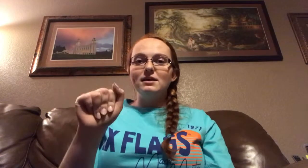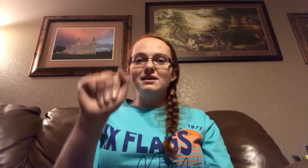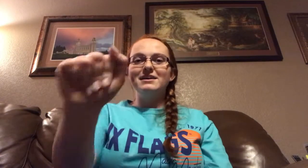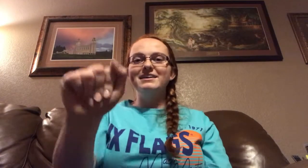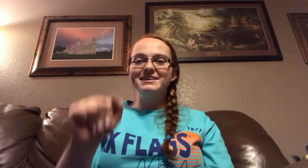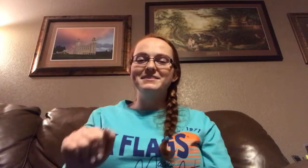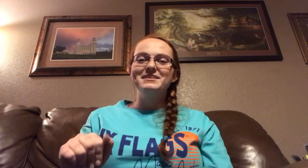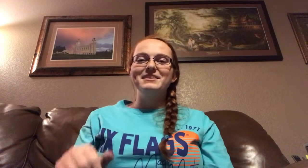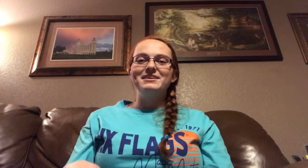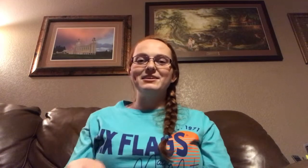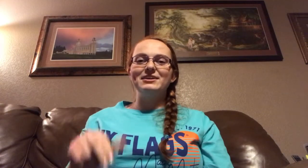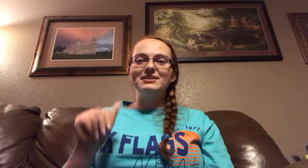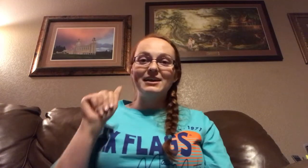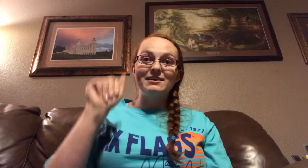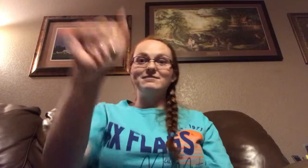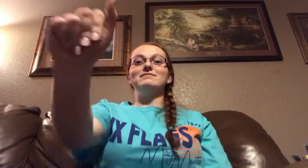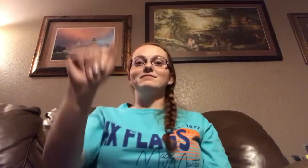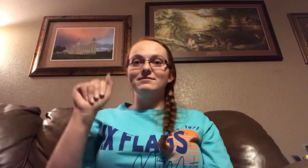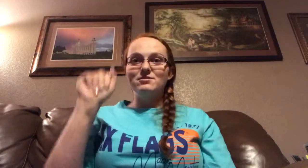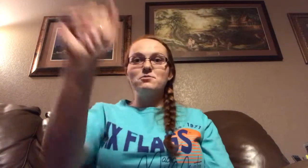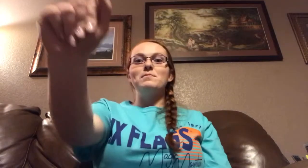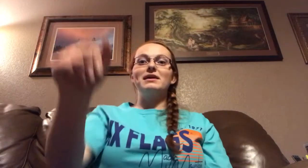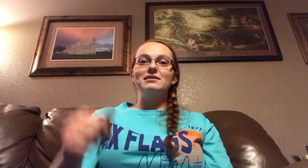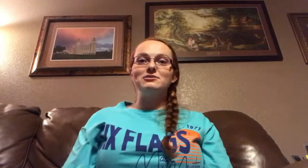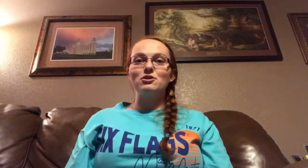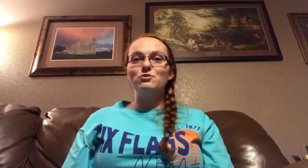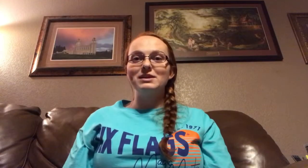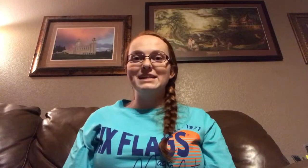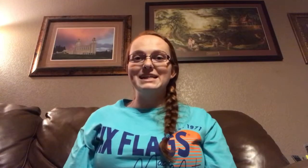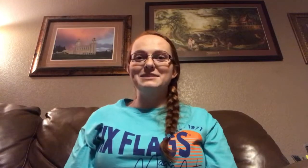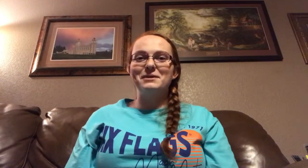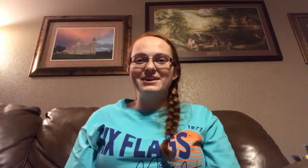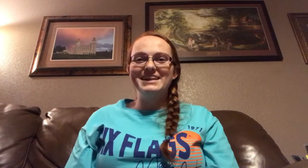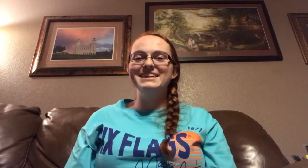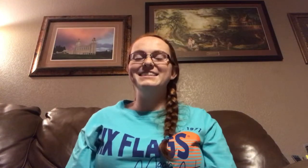beeping. You're not like making this a 3D experience.